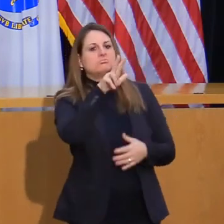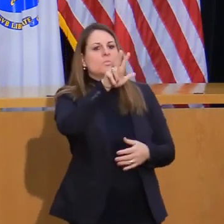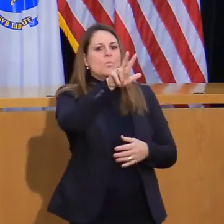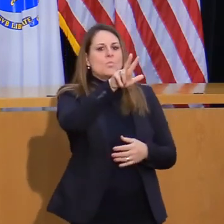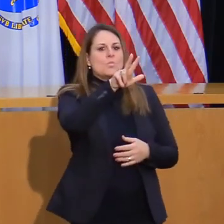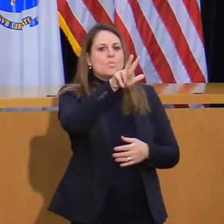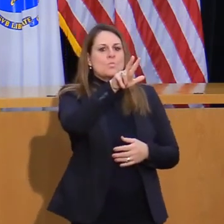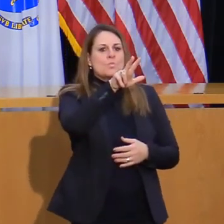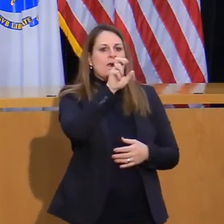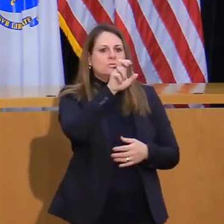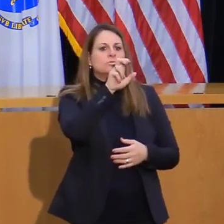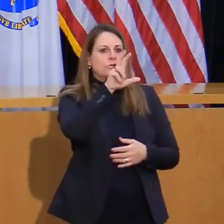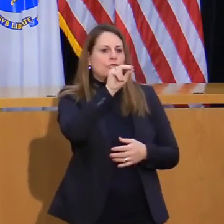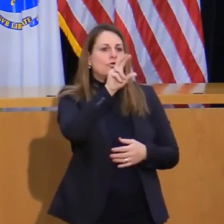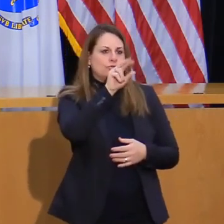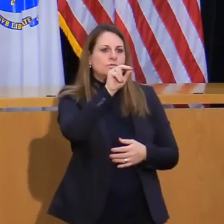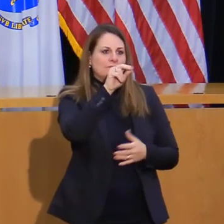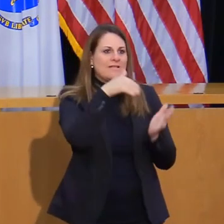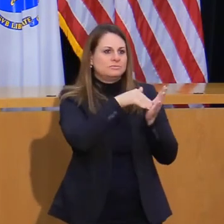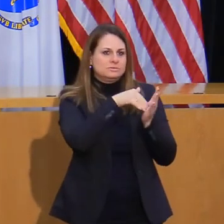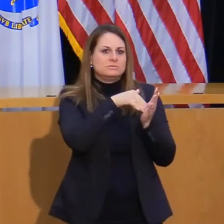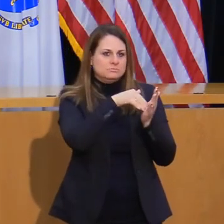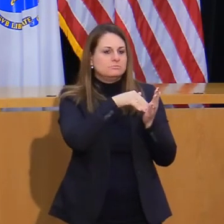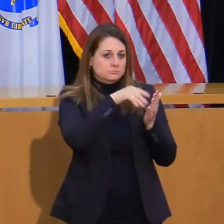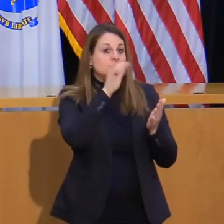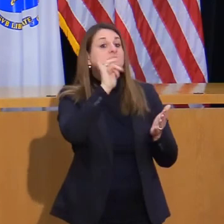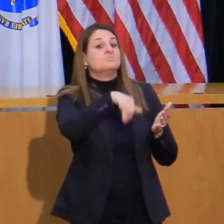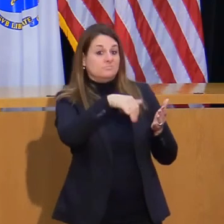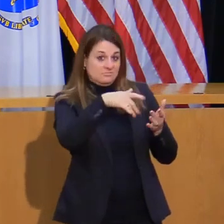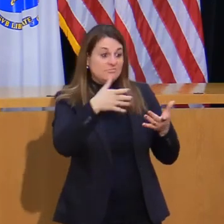second doses as part of our state allocation from the federal